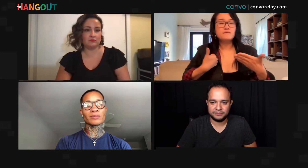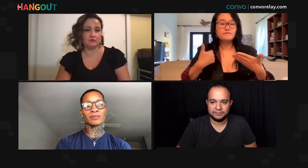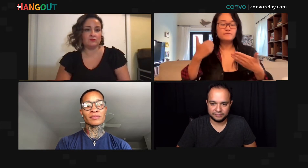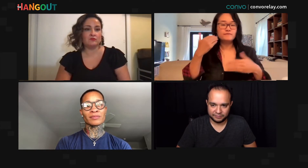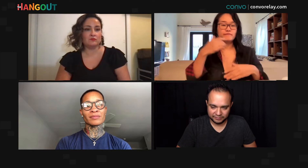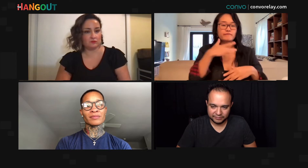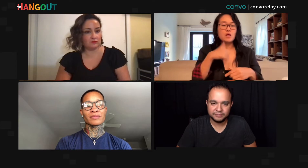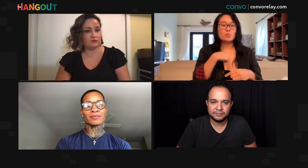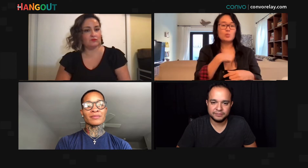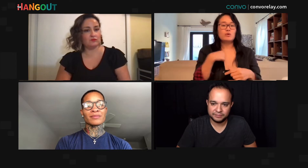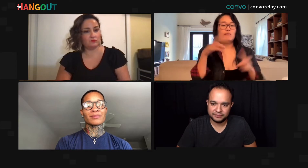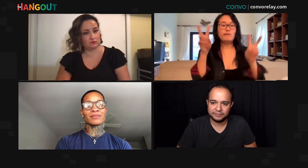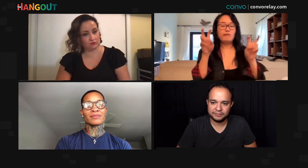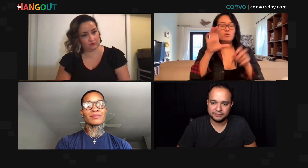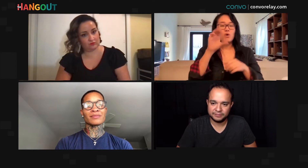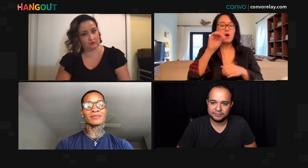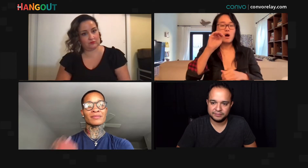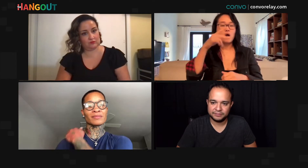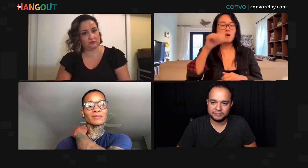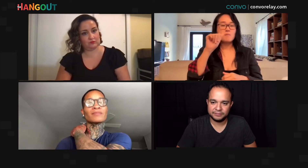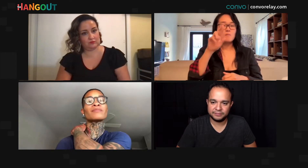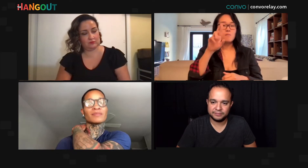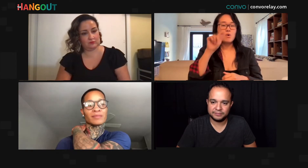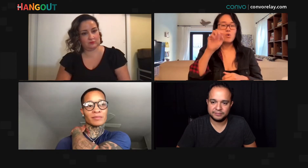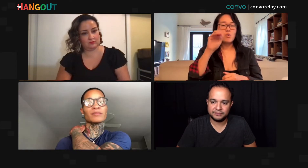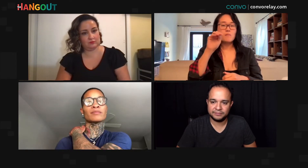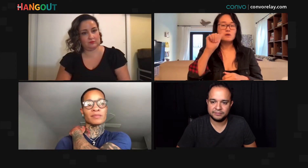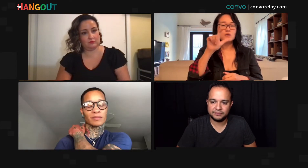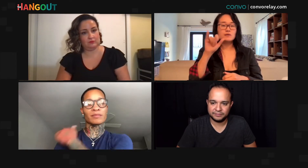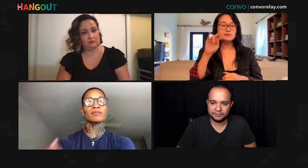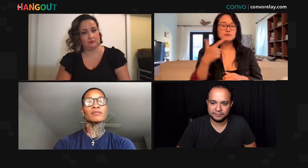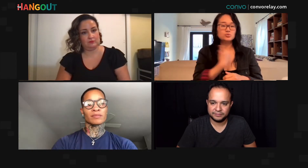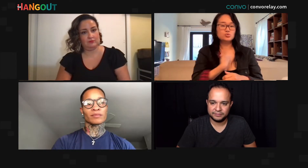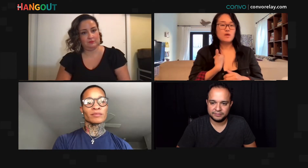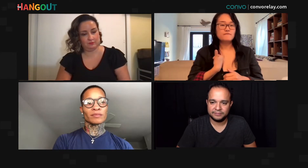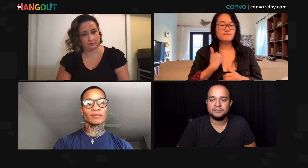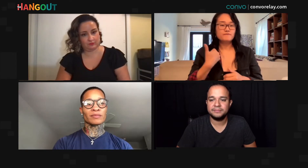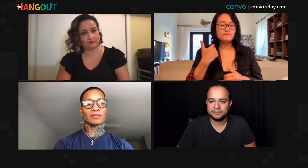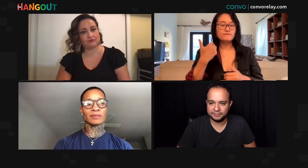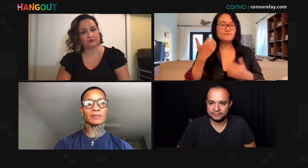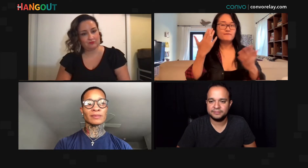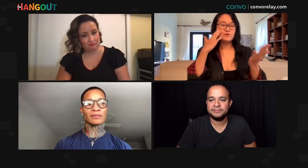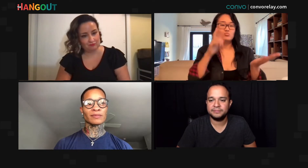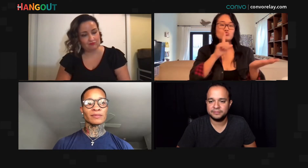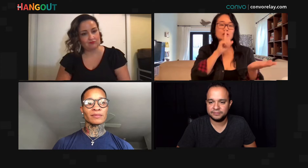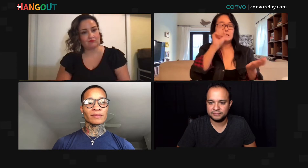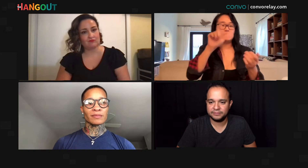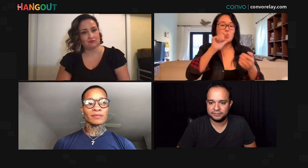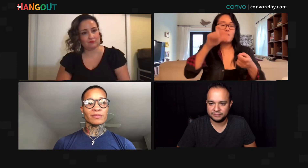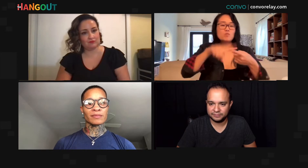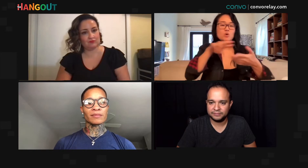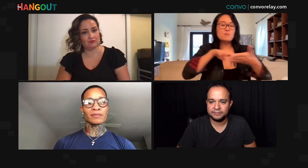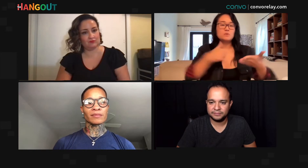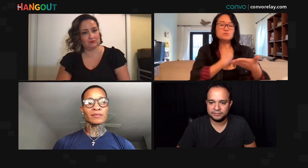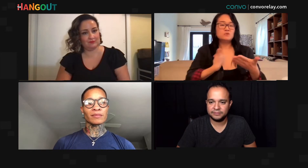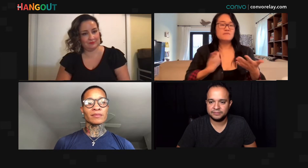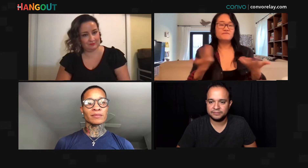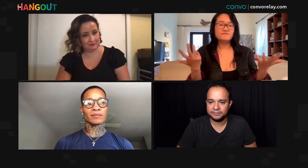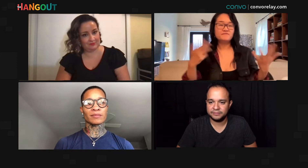so I felt like because we have to label ourselves and we have to compartmentalize ourselves in those spaces. And I really don't